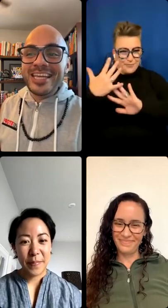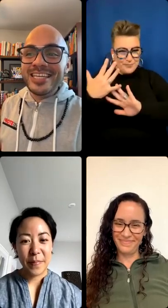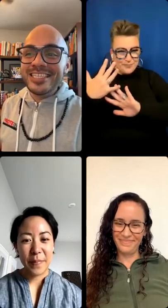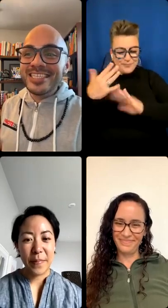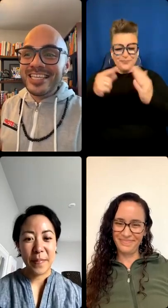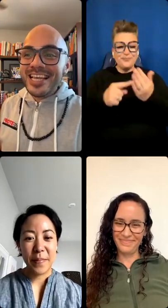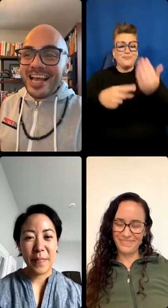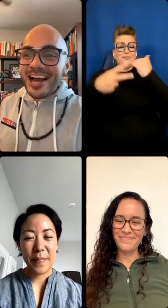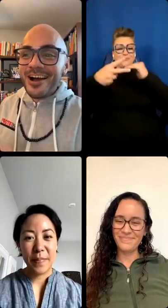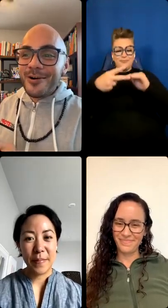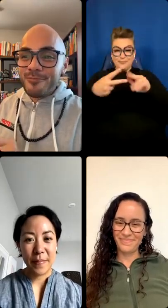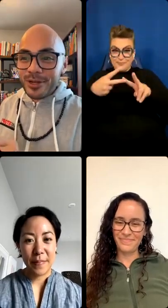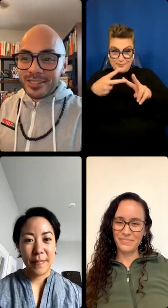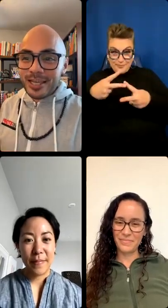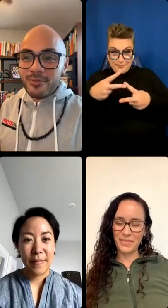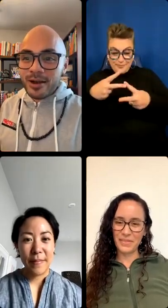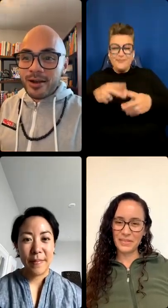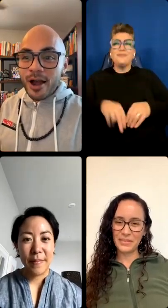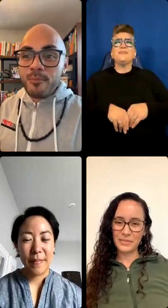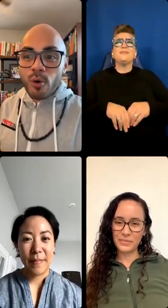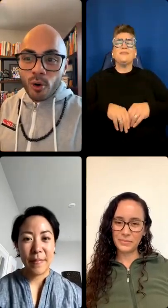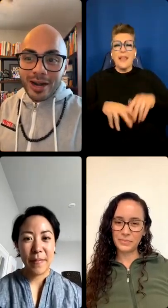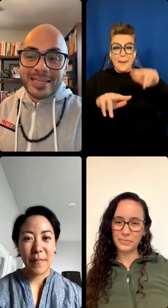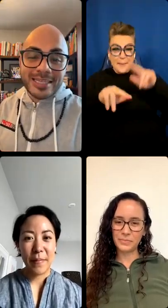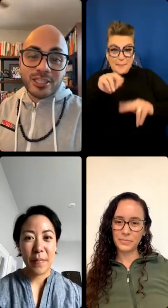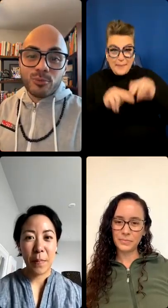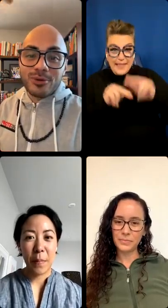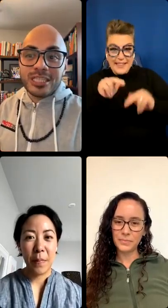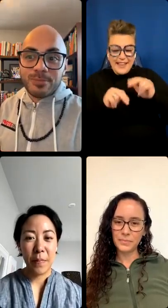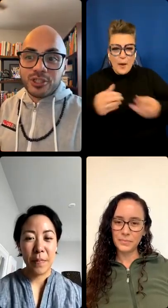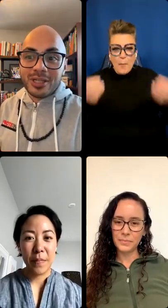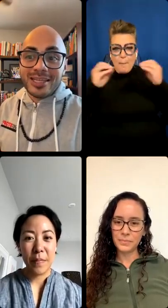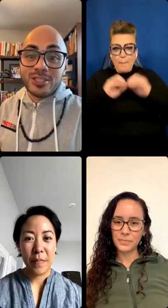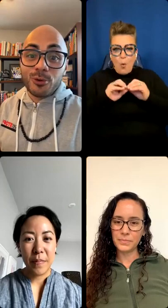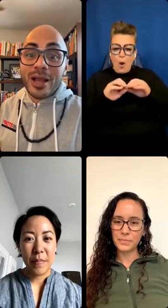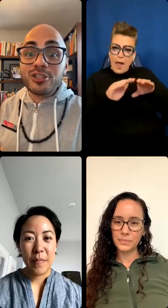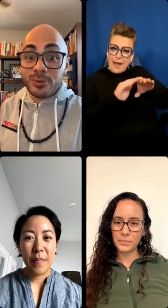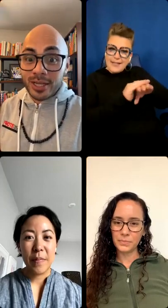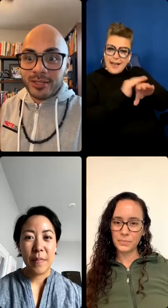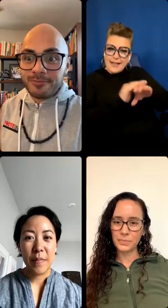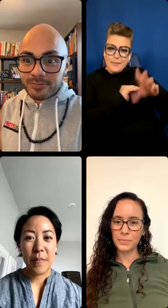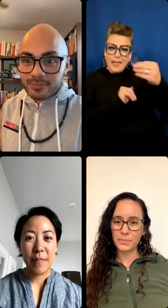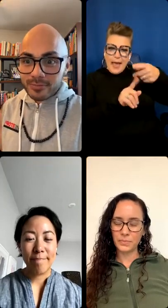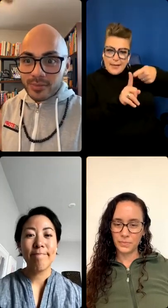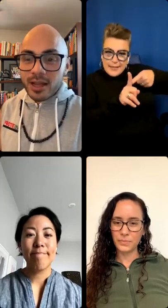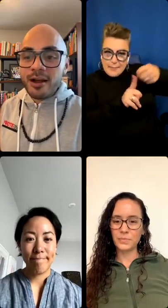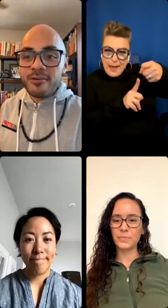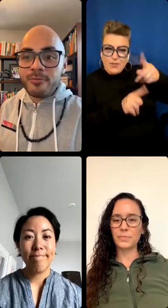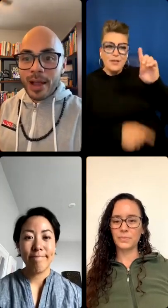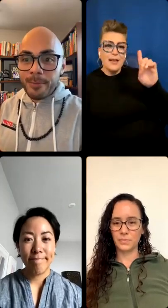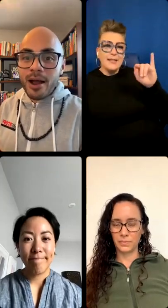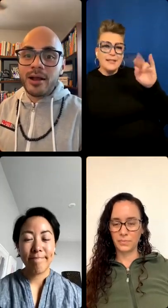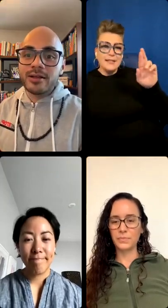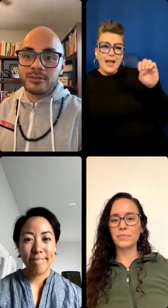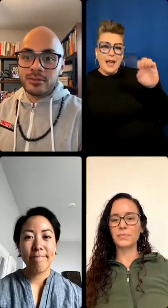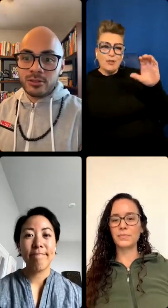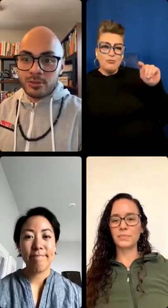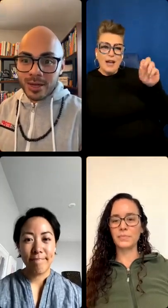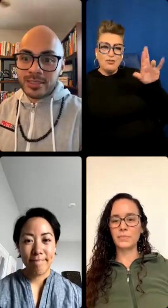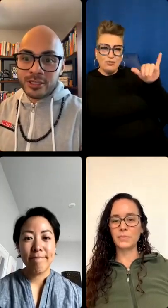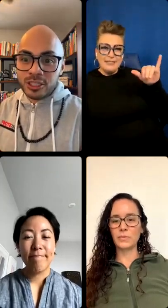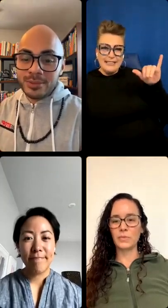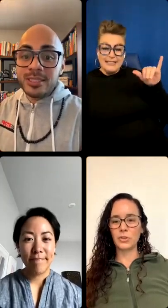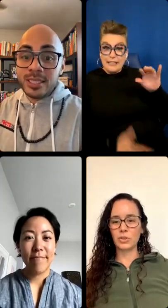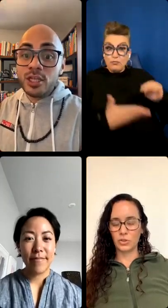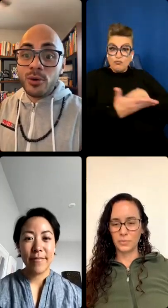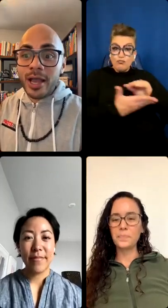element is building a more accessible and specialized directory of BIPOC,